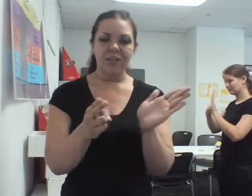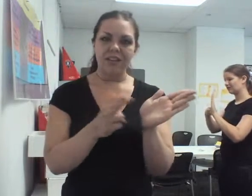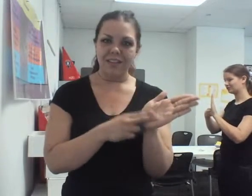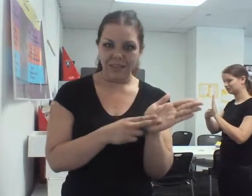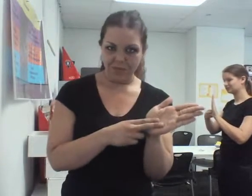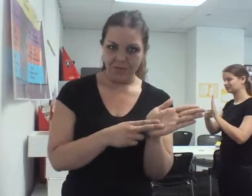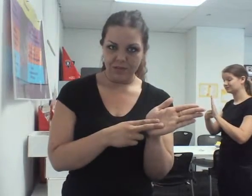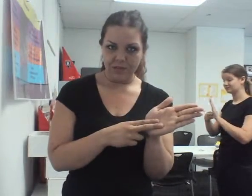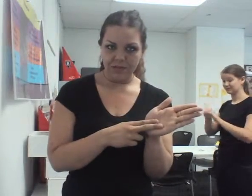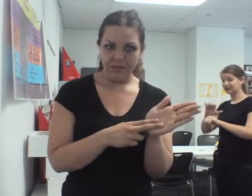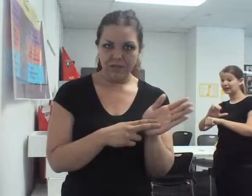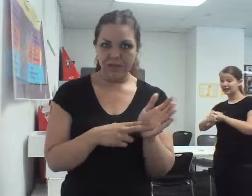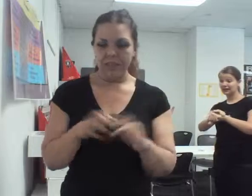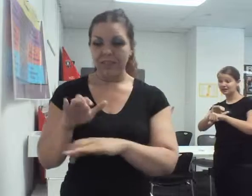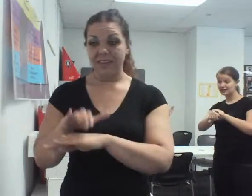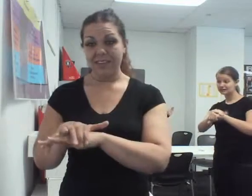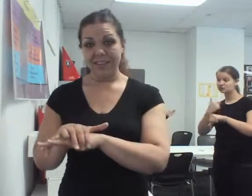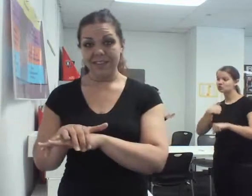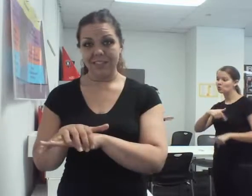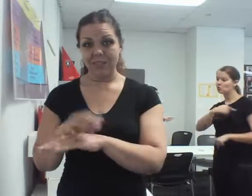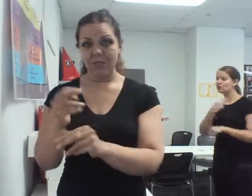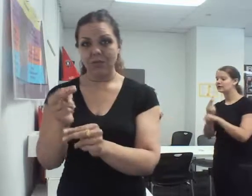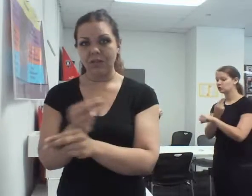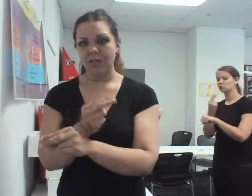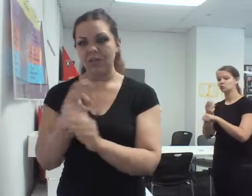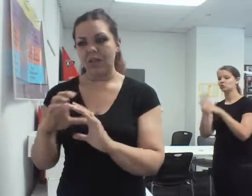In English, we use category labels.